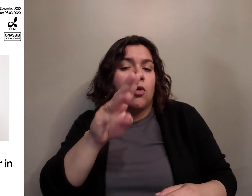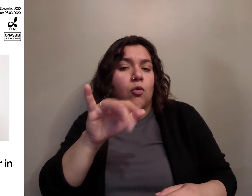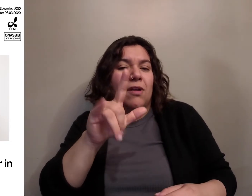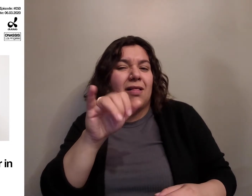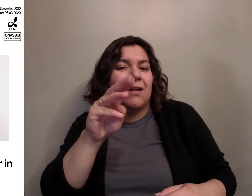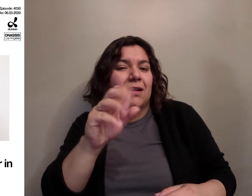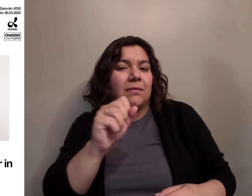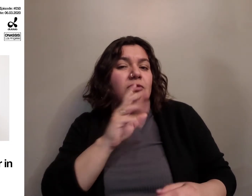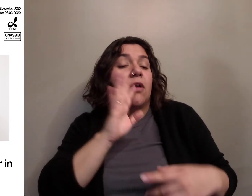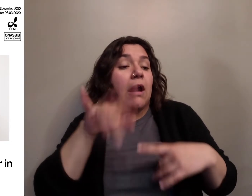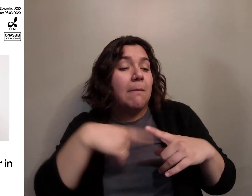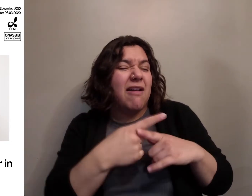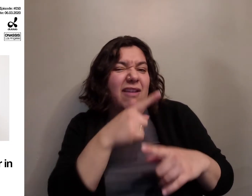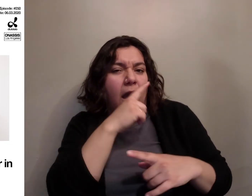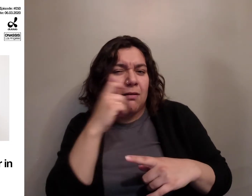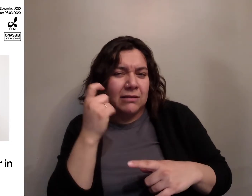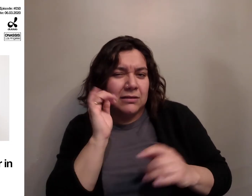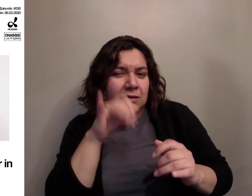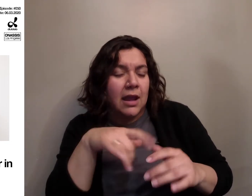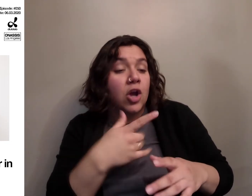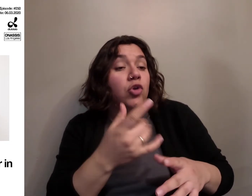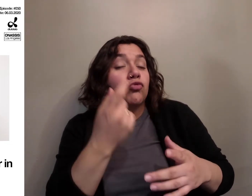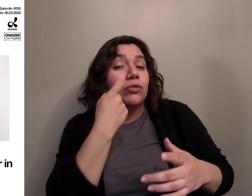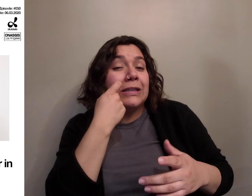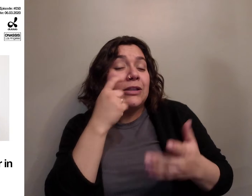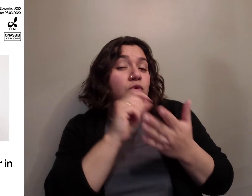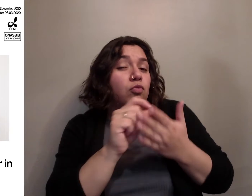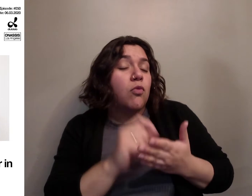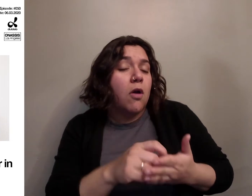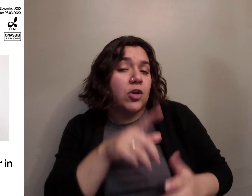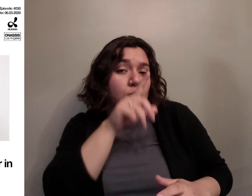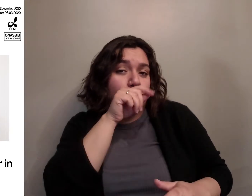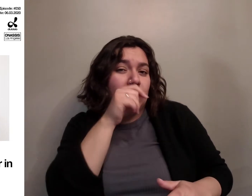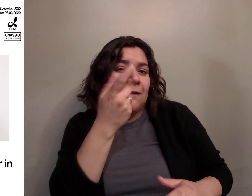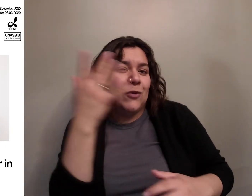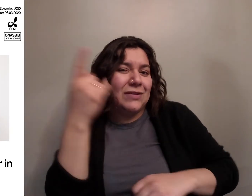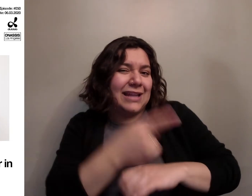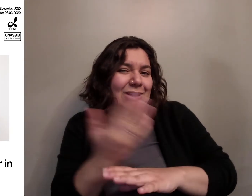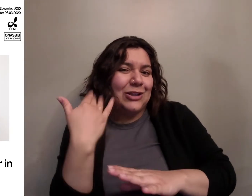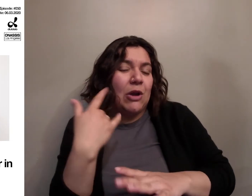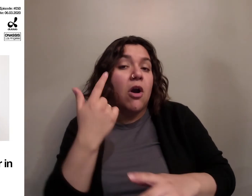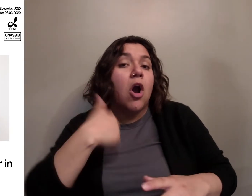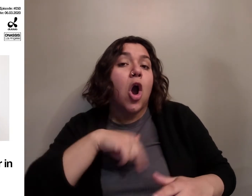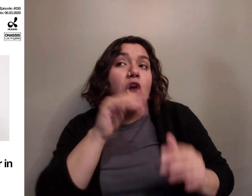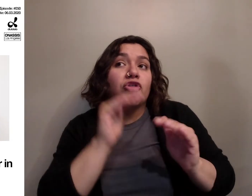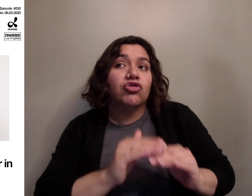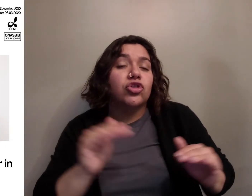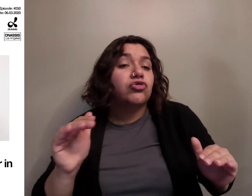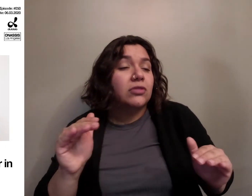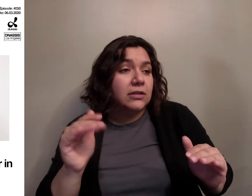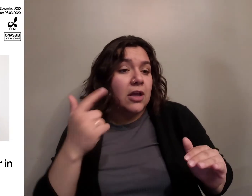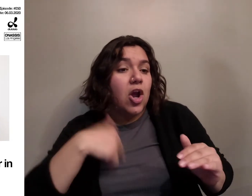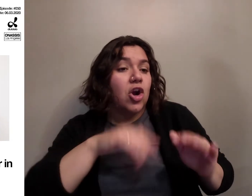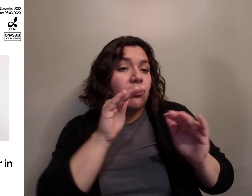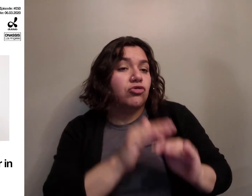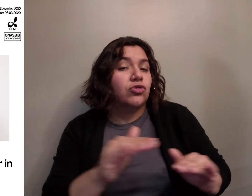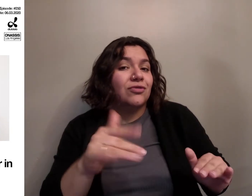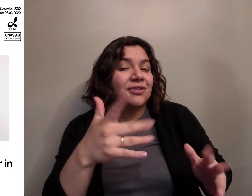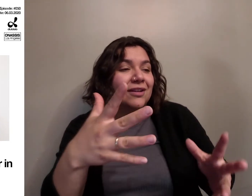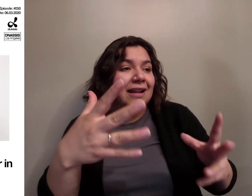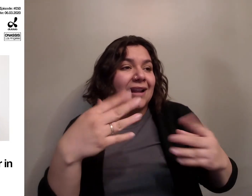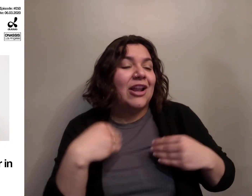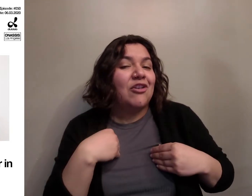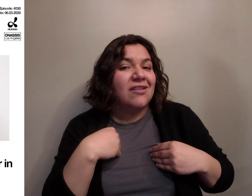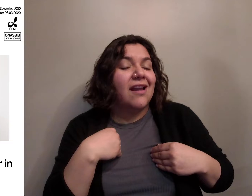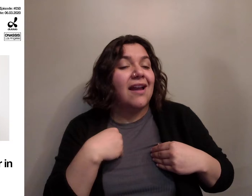about the ugliness, though, to veer there. You recently wrote on Twitter just a few days ago,